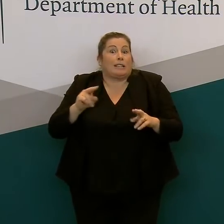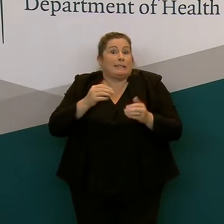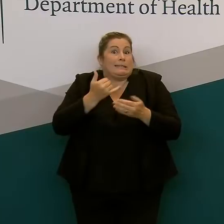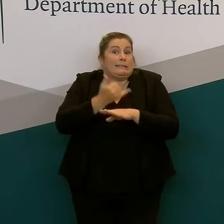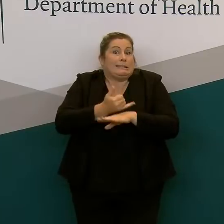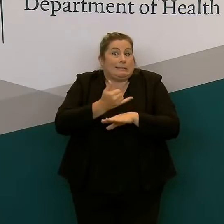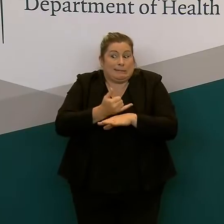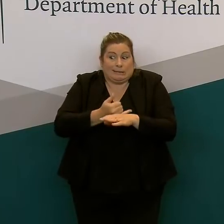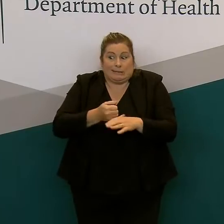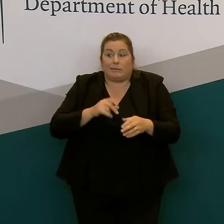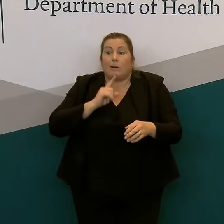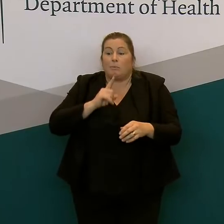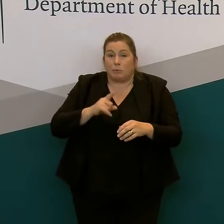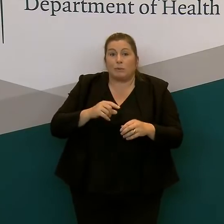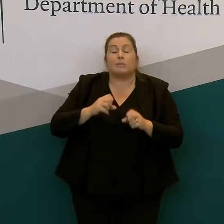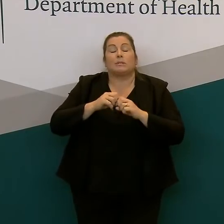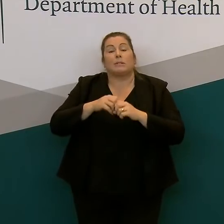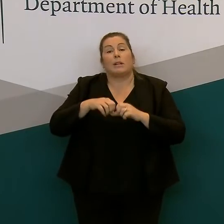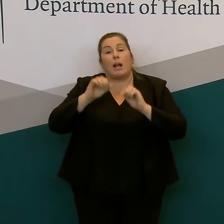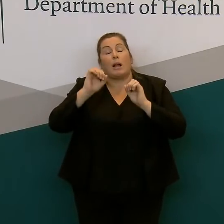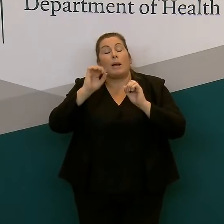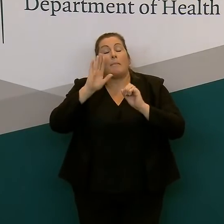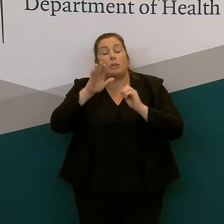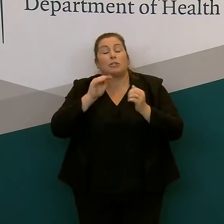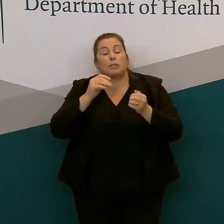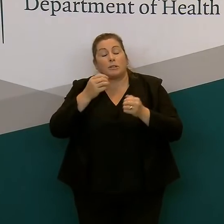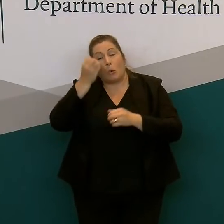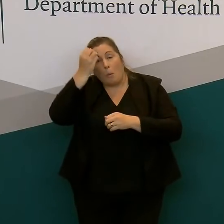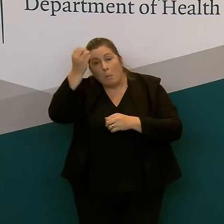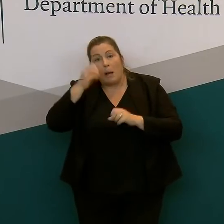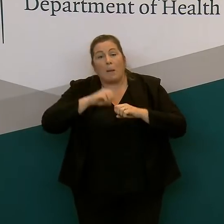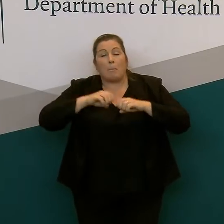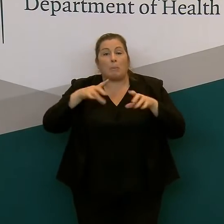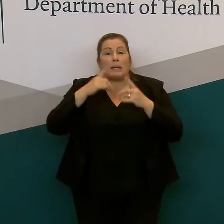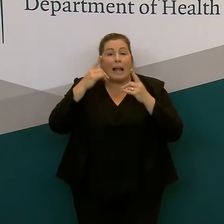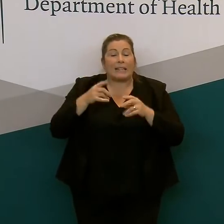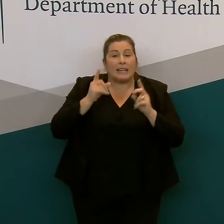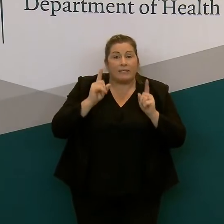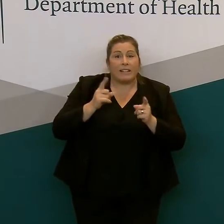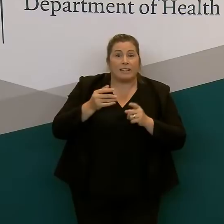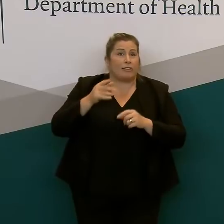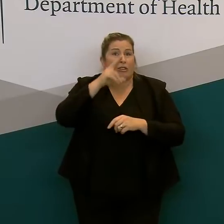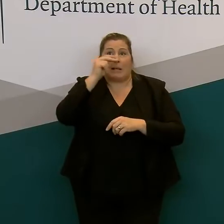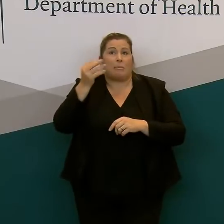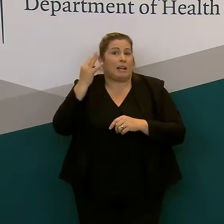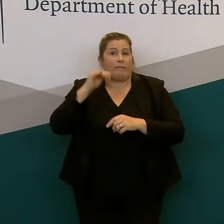and appropriately observes the public health advice, in other words, the actual movement on a plane, for example, or on a ship,